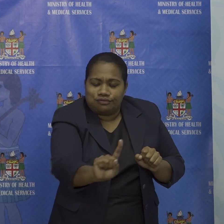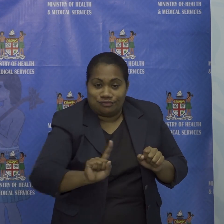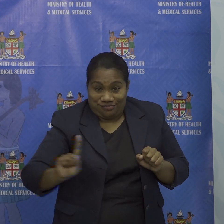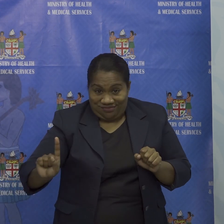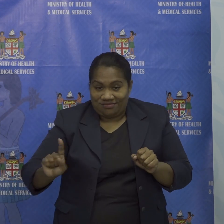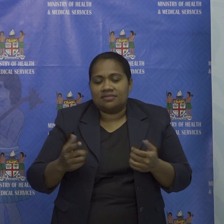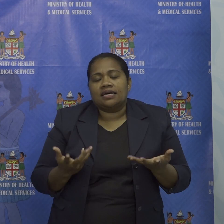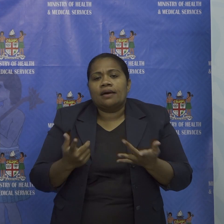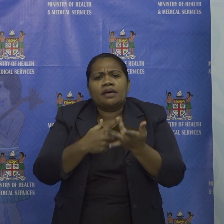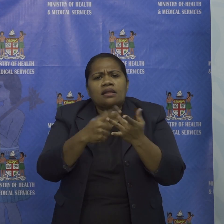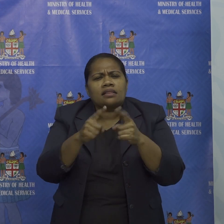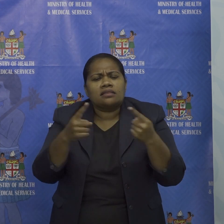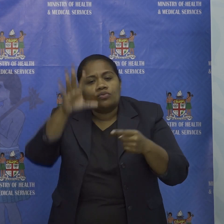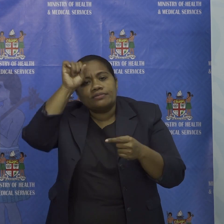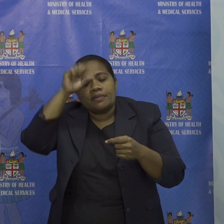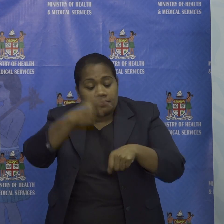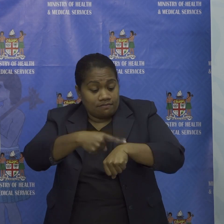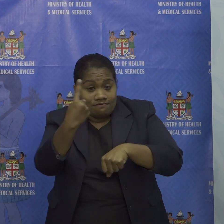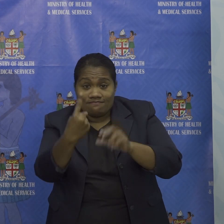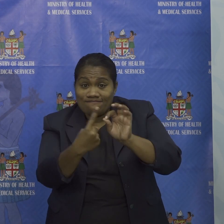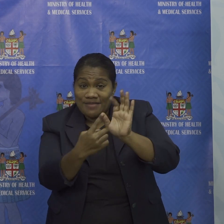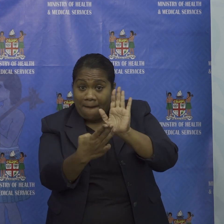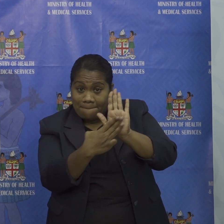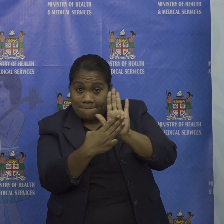that at 1 p.m.,